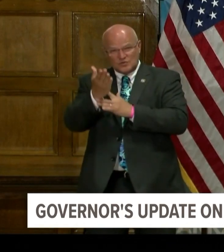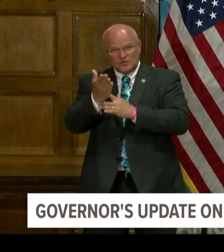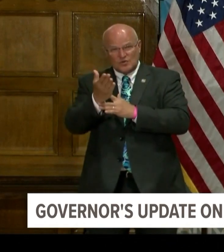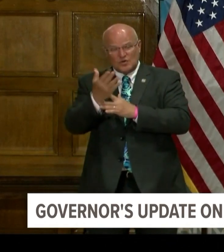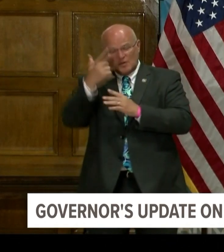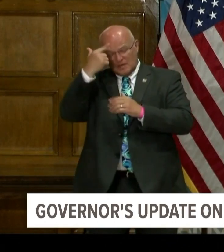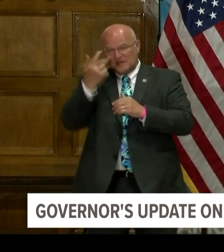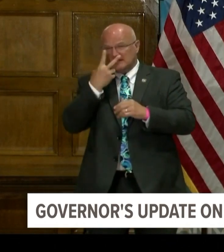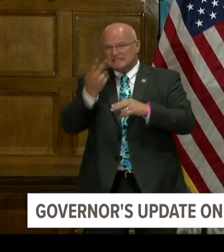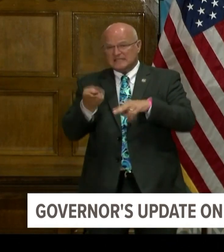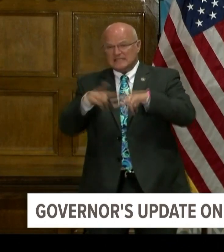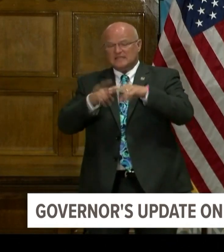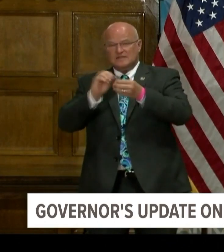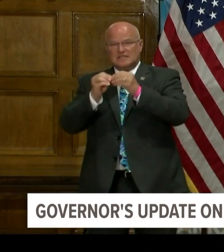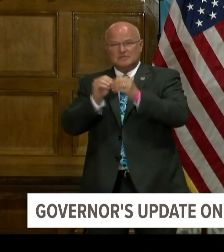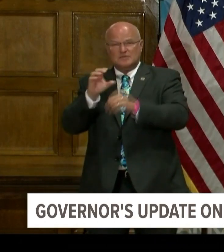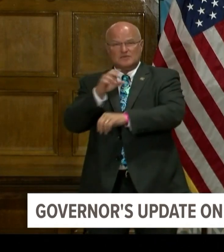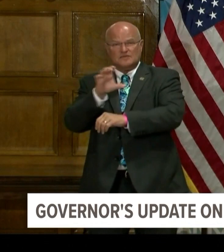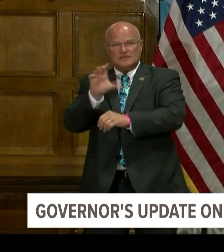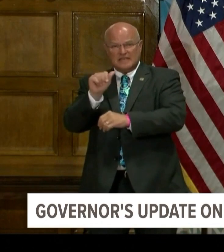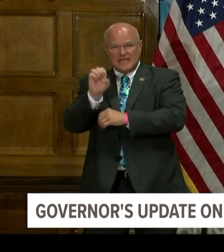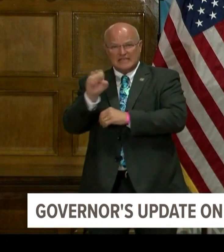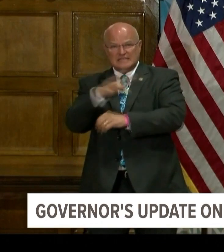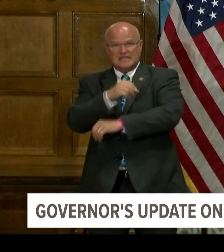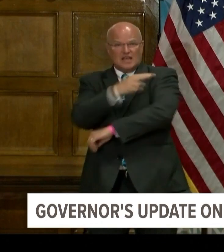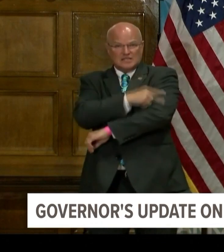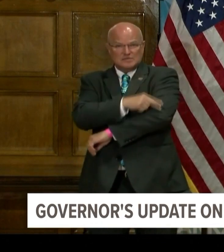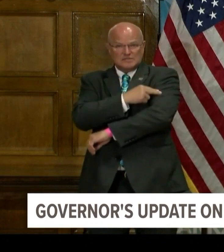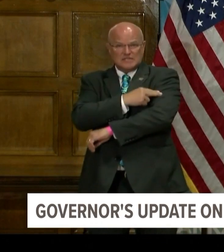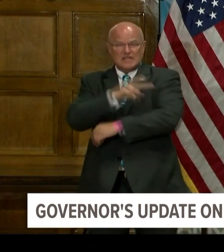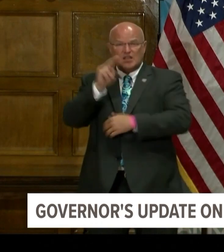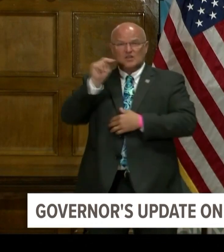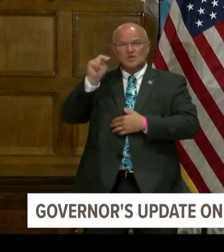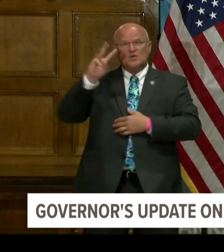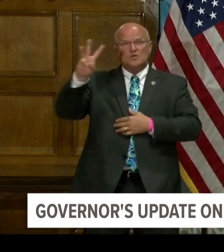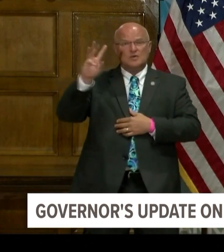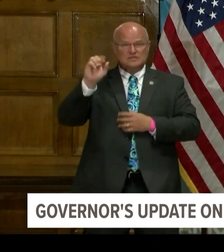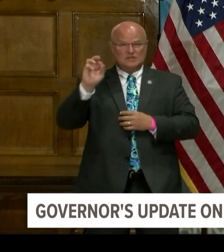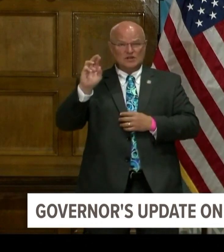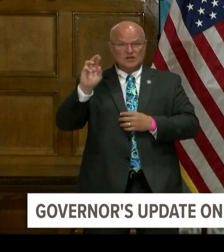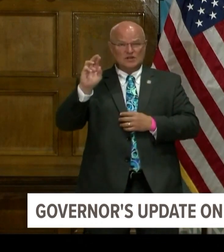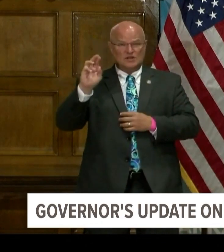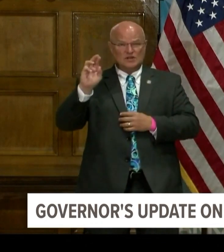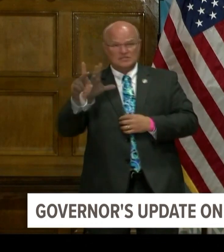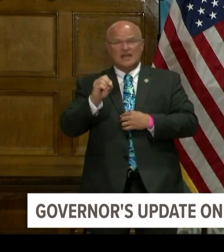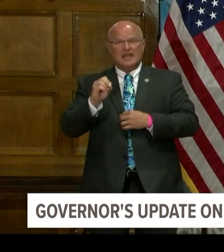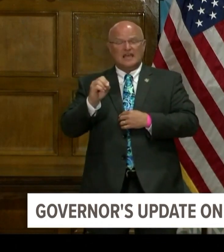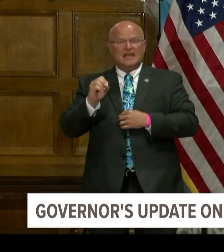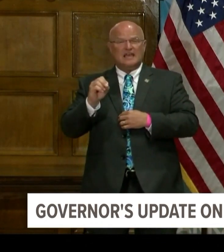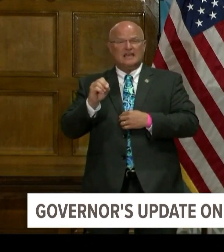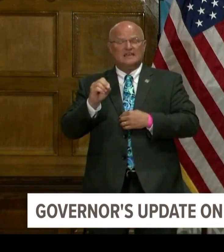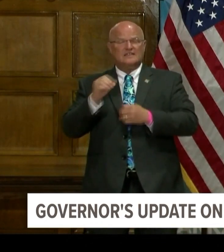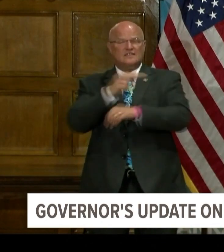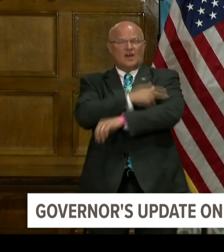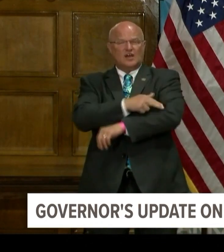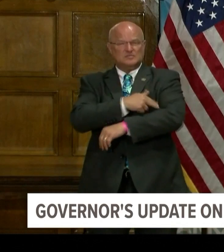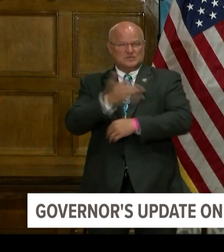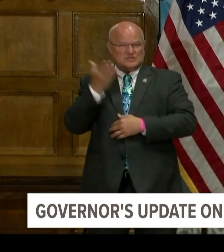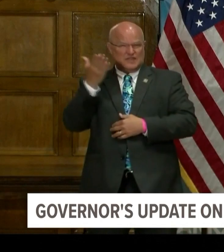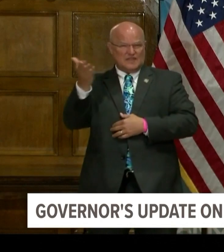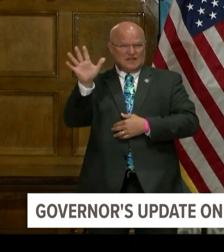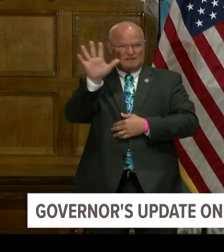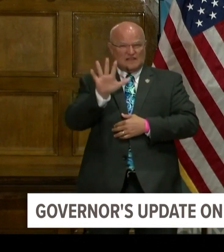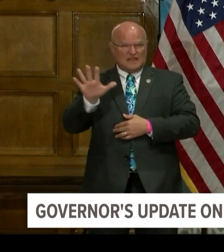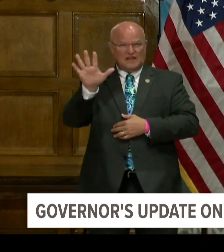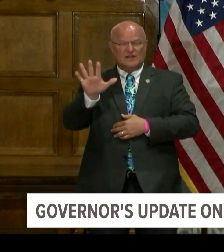the increased number of cases and hospitalizations in Northwest Arkansas in our partner hospitals there. And so